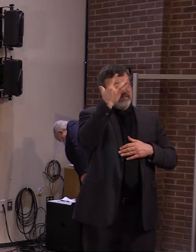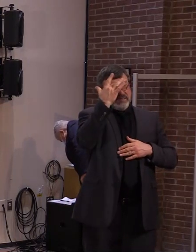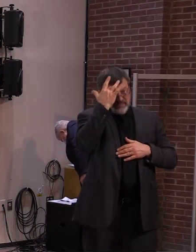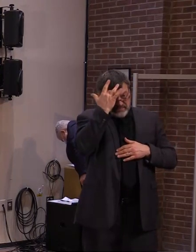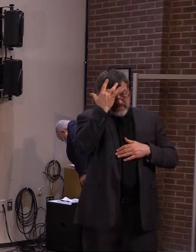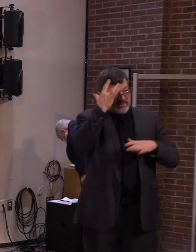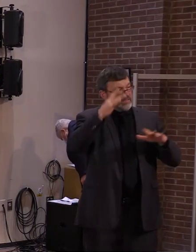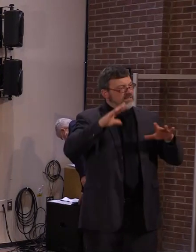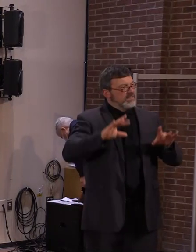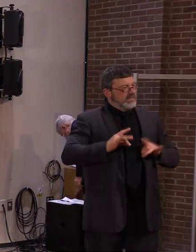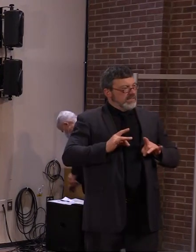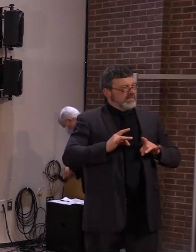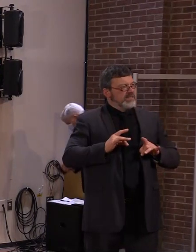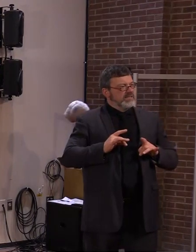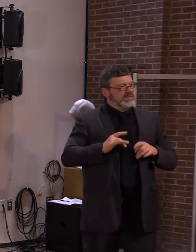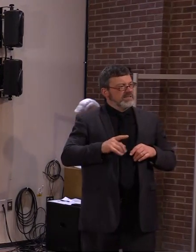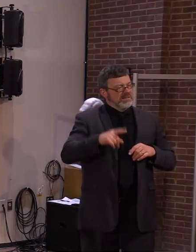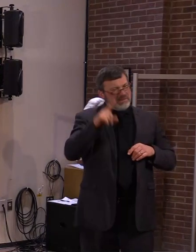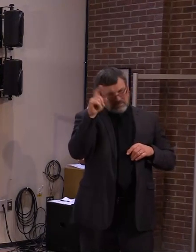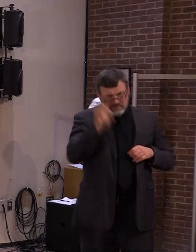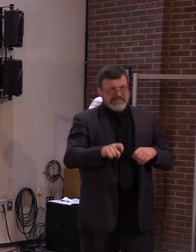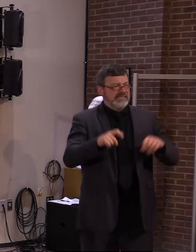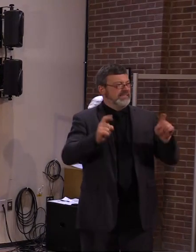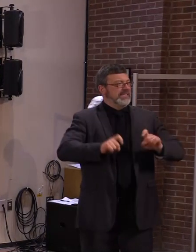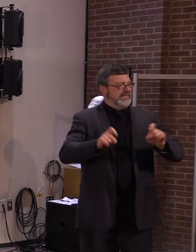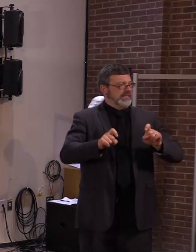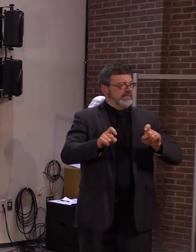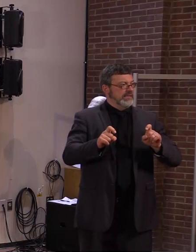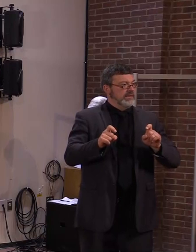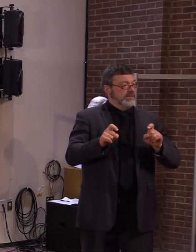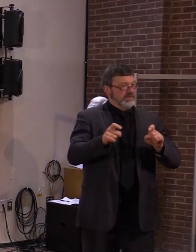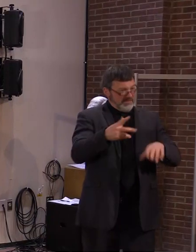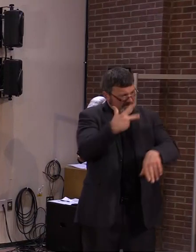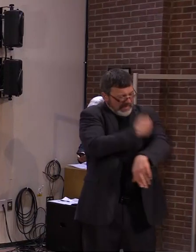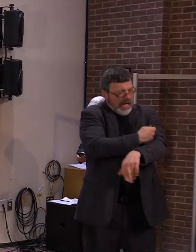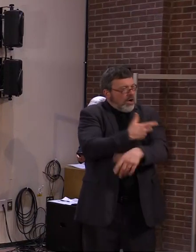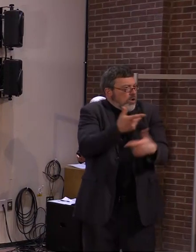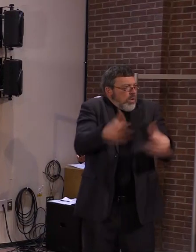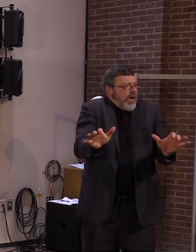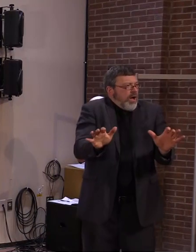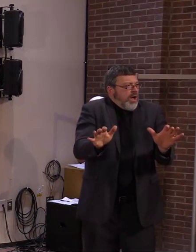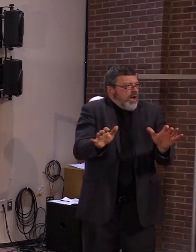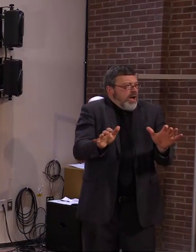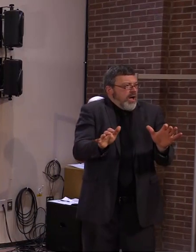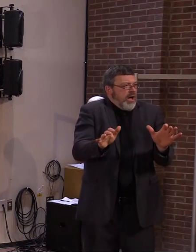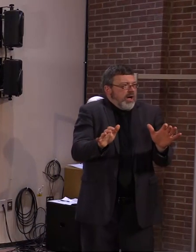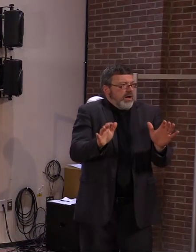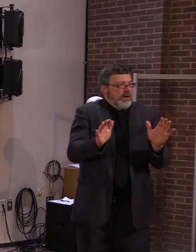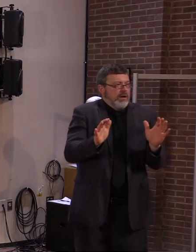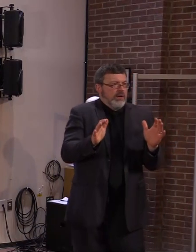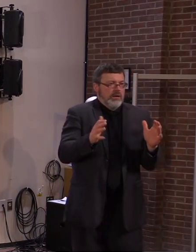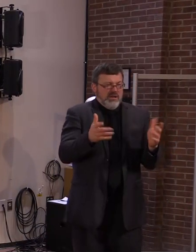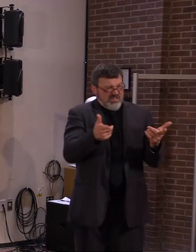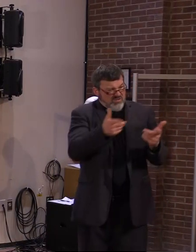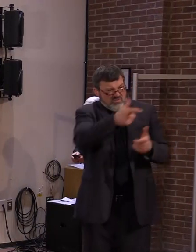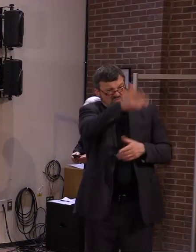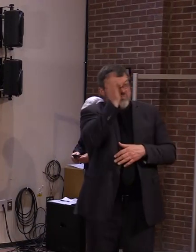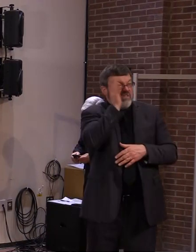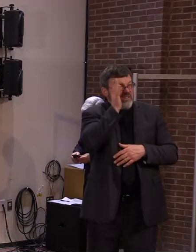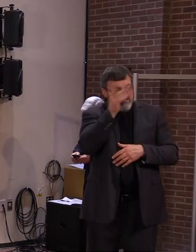contact. If you're unvaccinated, you can easily become sick enough to need